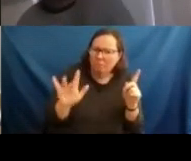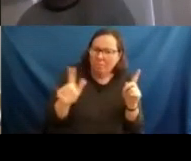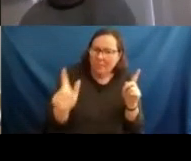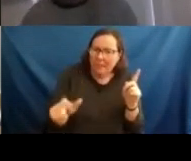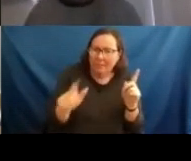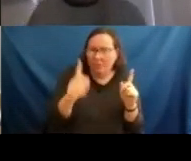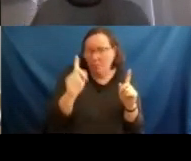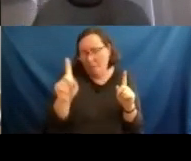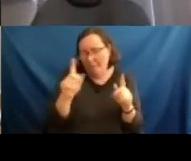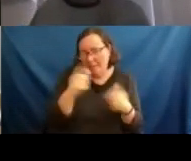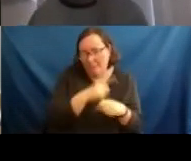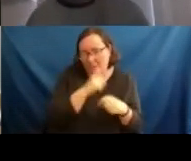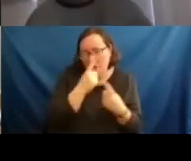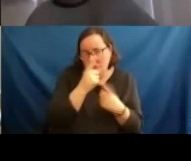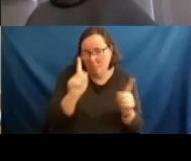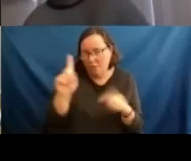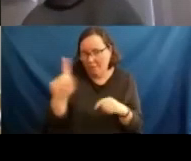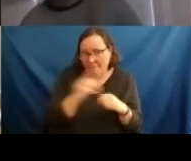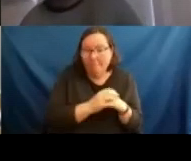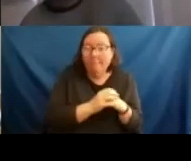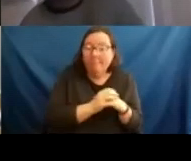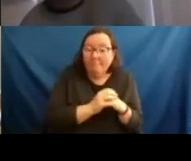One second, let me just check on that.